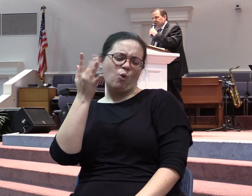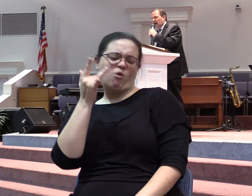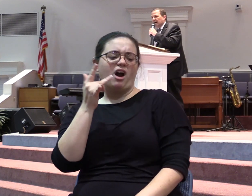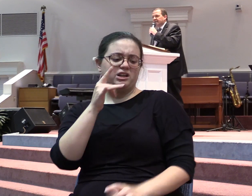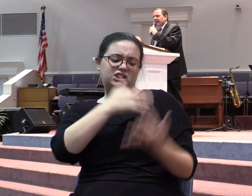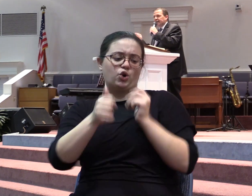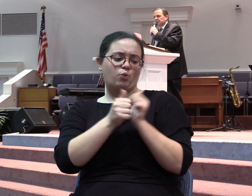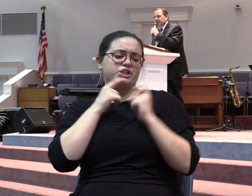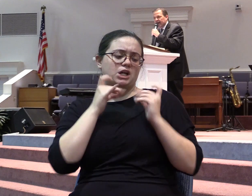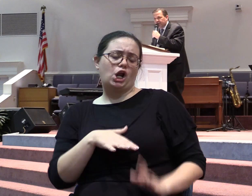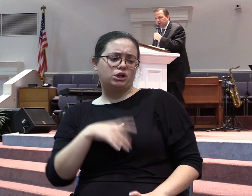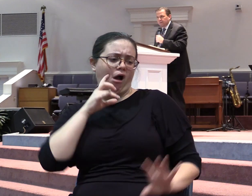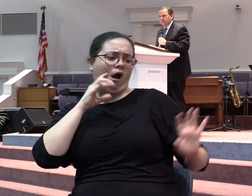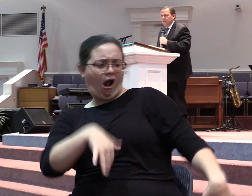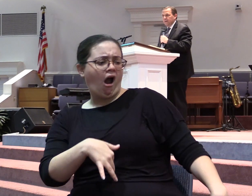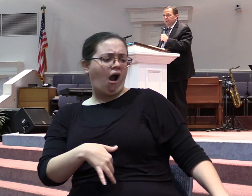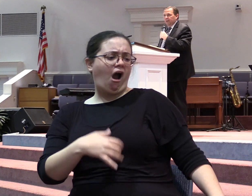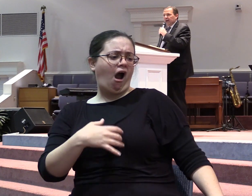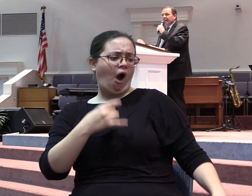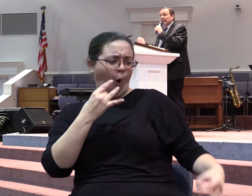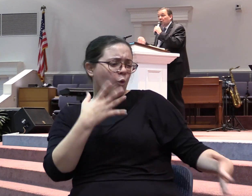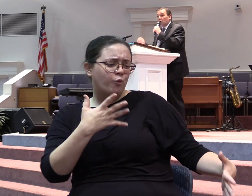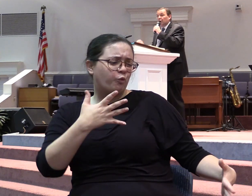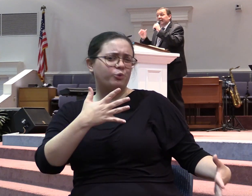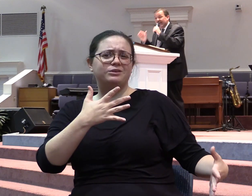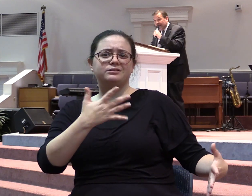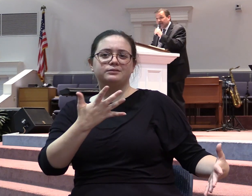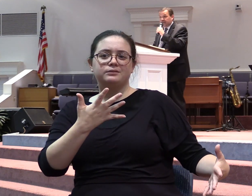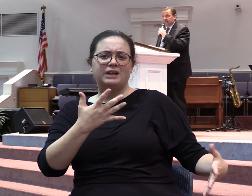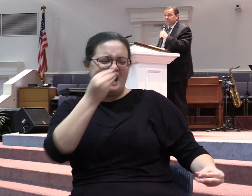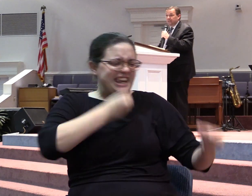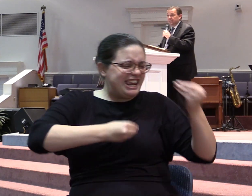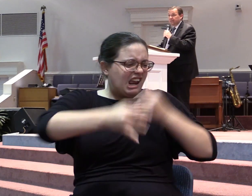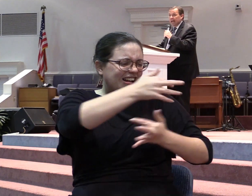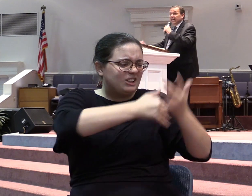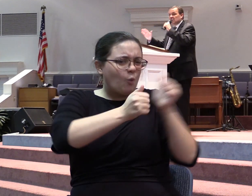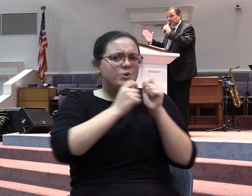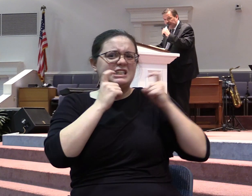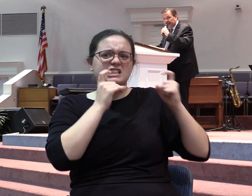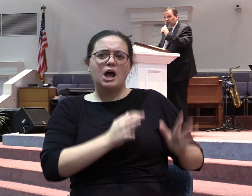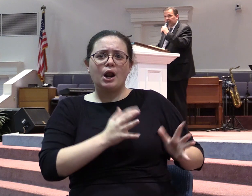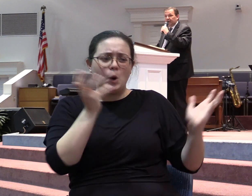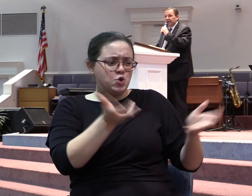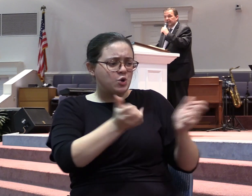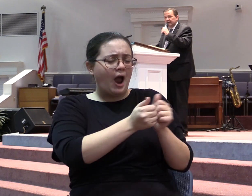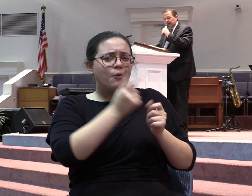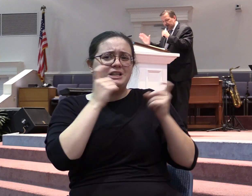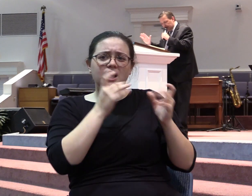were shocked at his behavior, that he would eat and speak